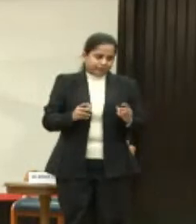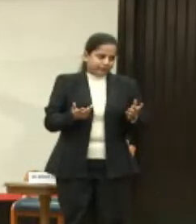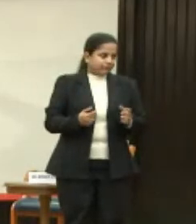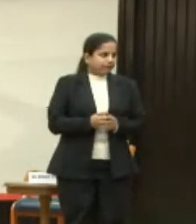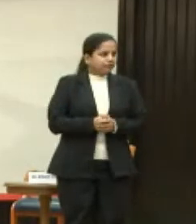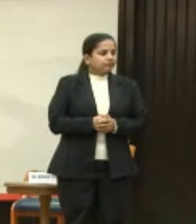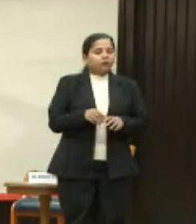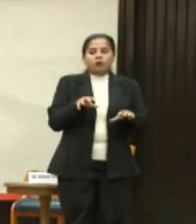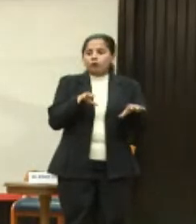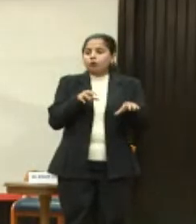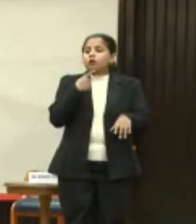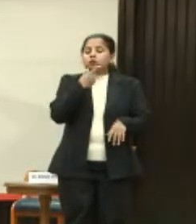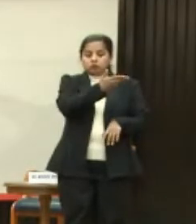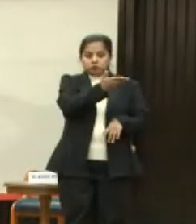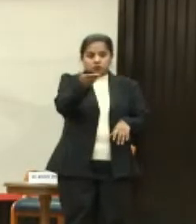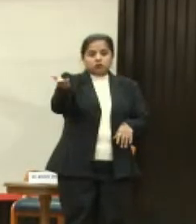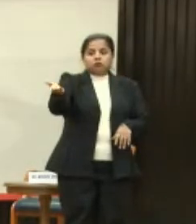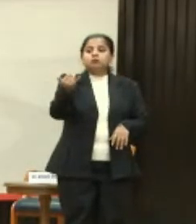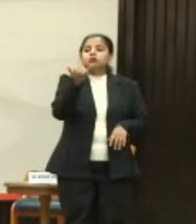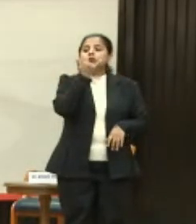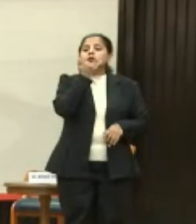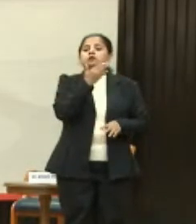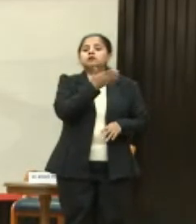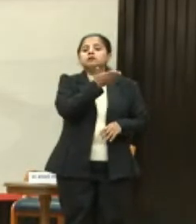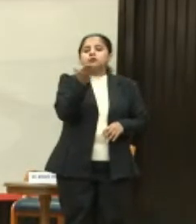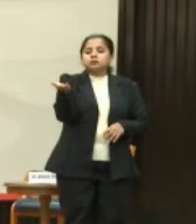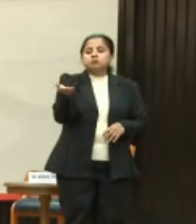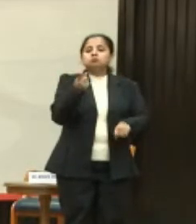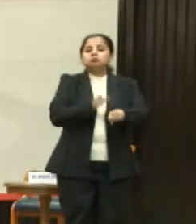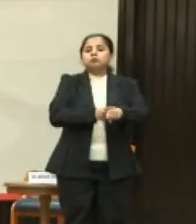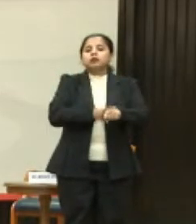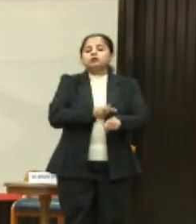The dog says, now he's admitted you must punish him.